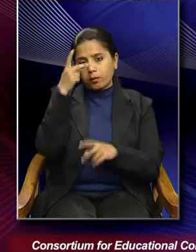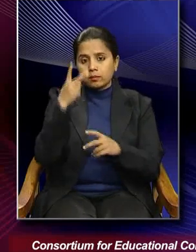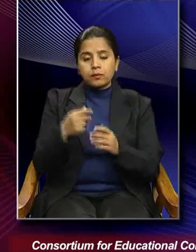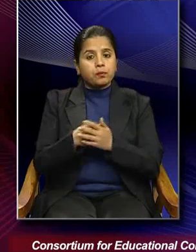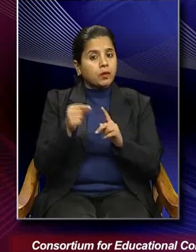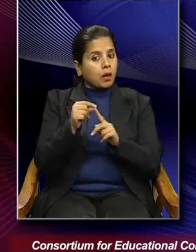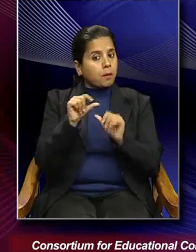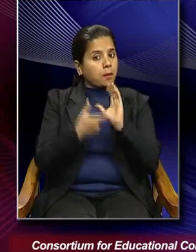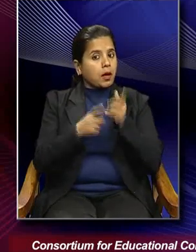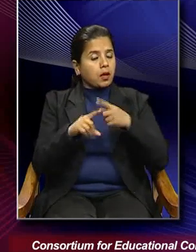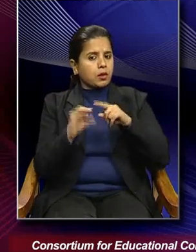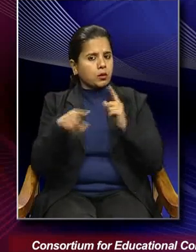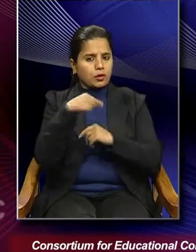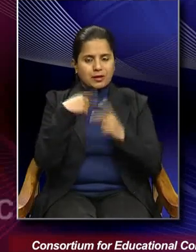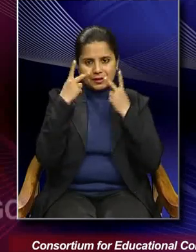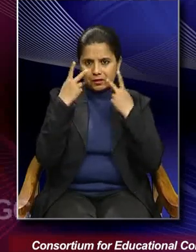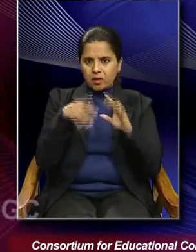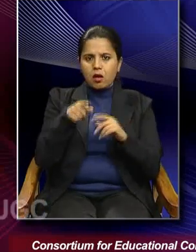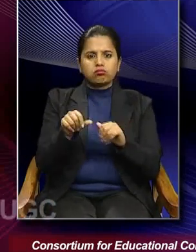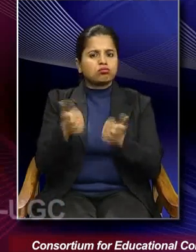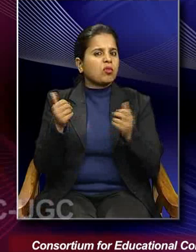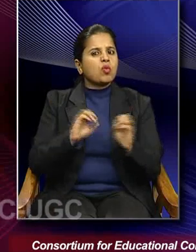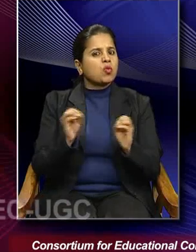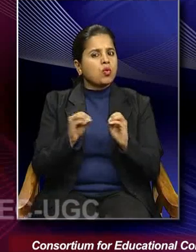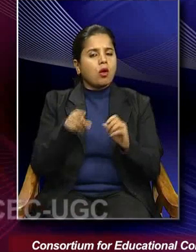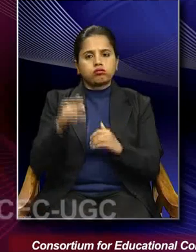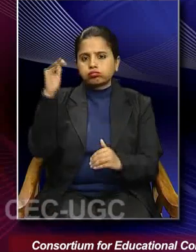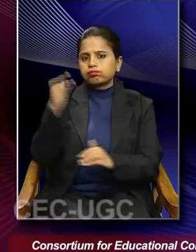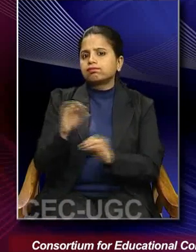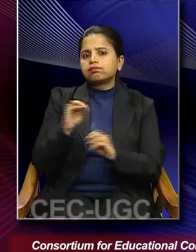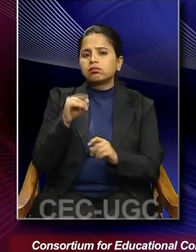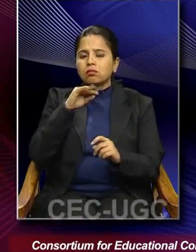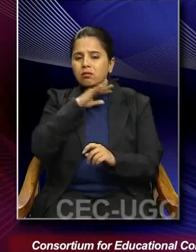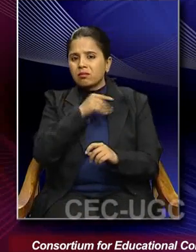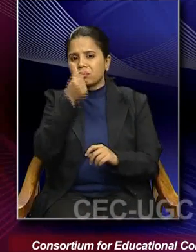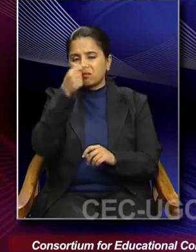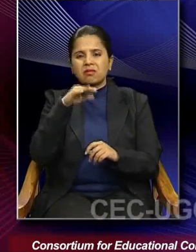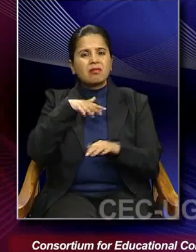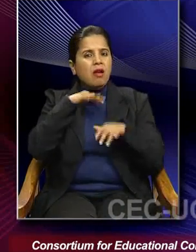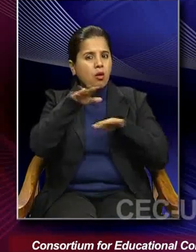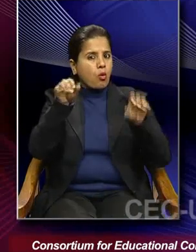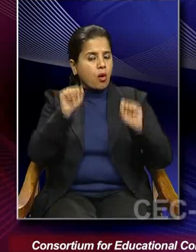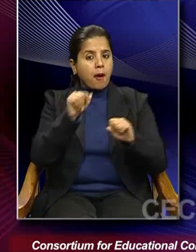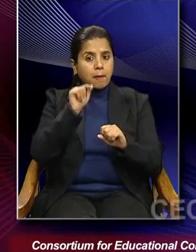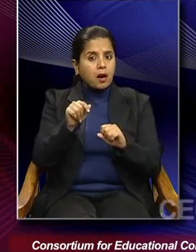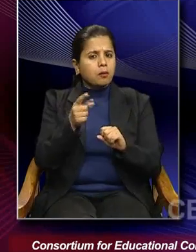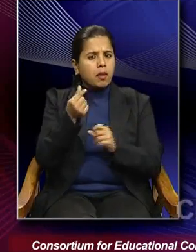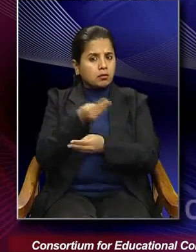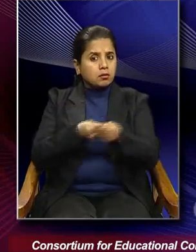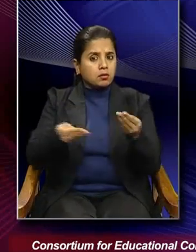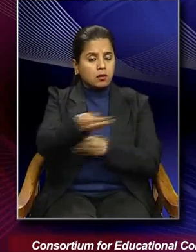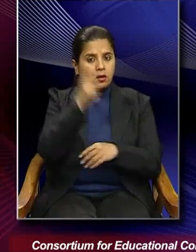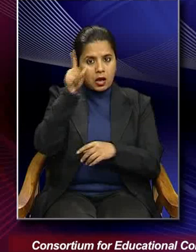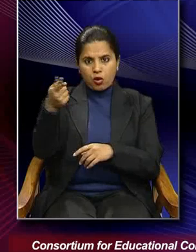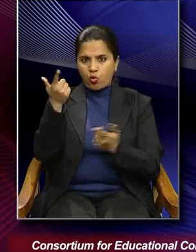Pareto criterion, we saw that it did not work, it will not reduce the pollution. However, the compensation criteria or the